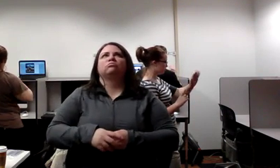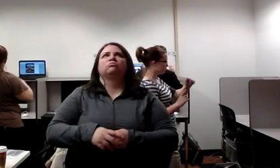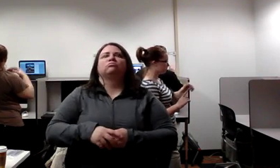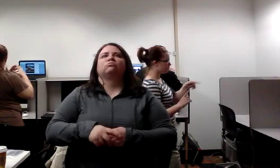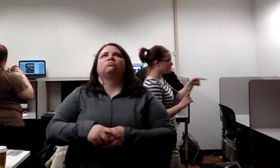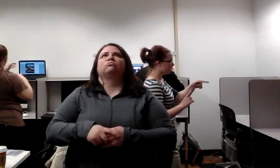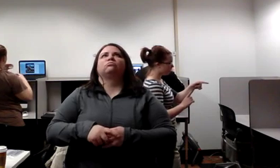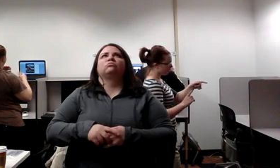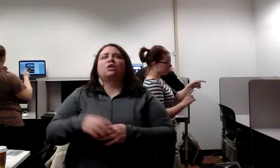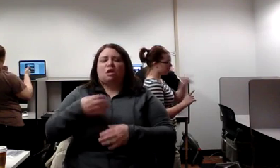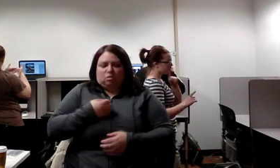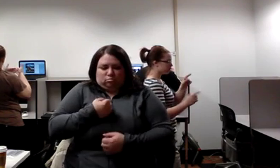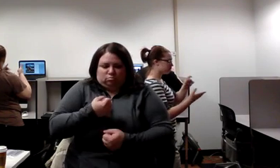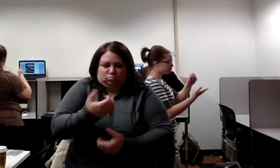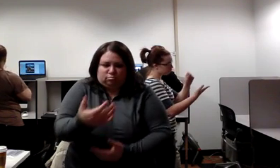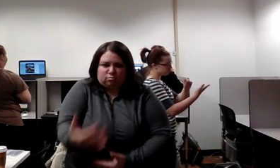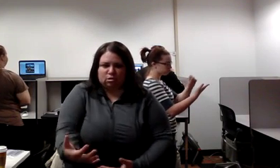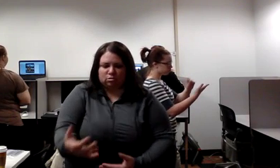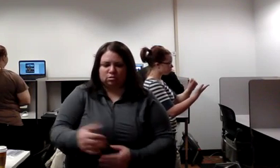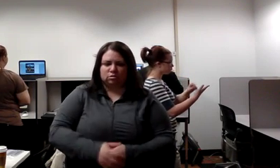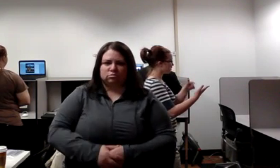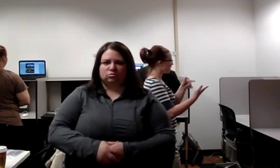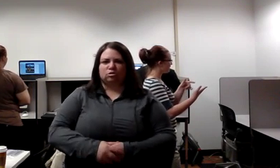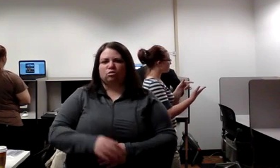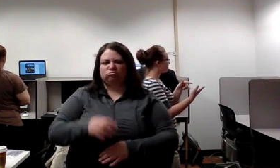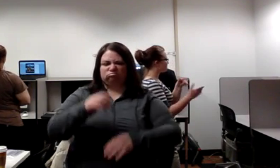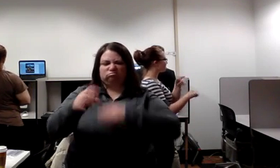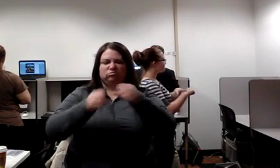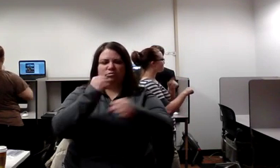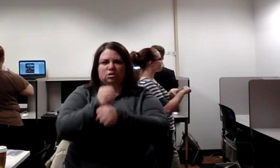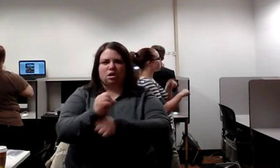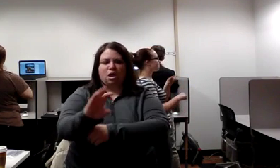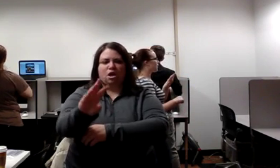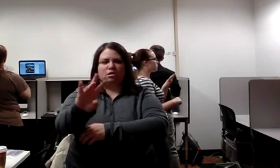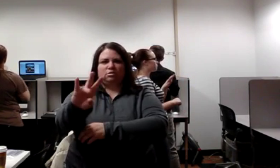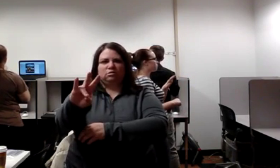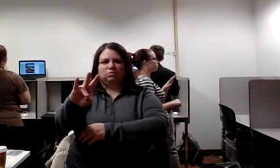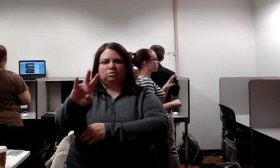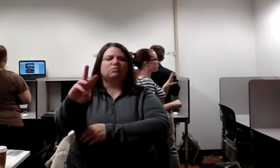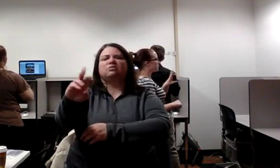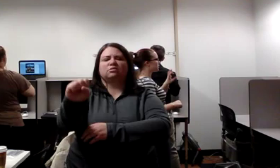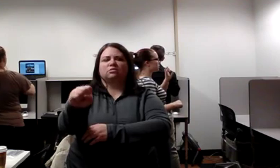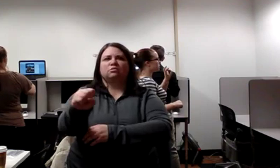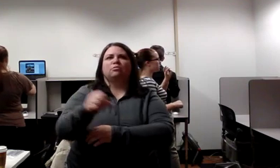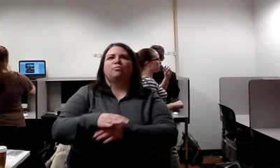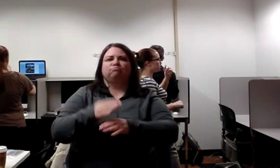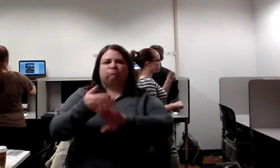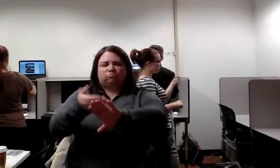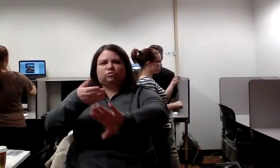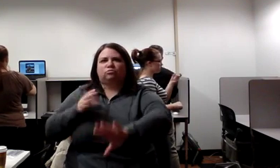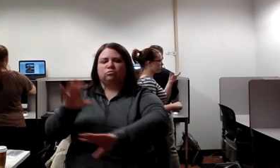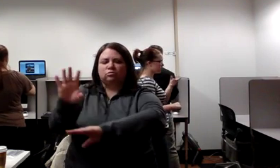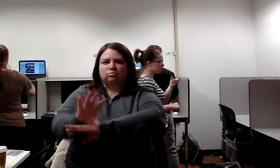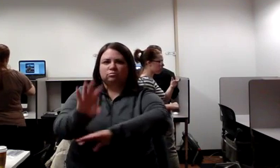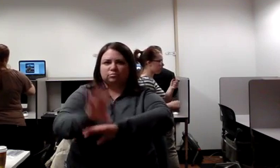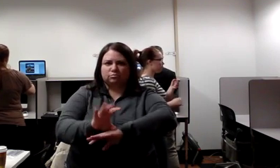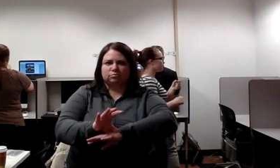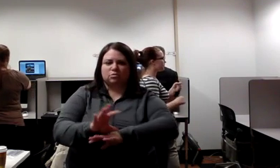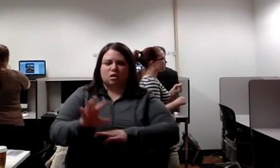touch. This was in the late 60s, before personal computers and desktop publishing, so it was all made with typewriters, scissors,